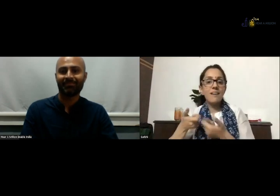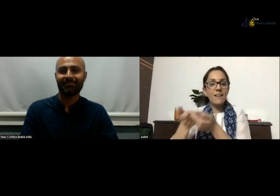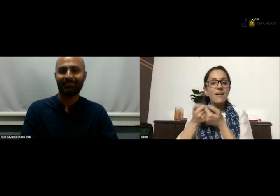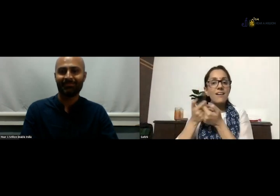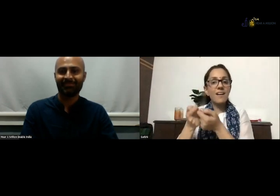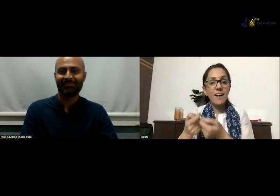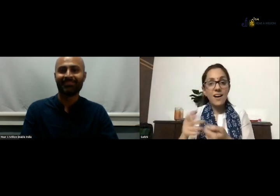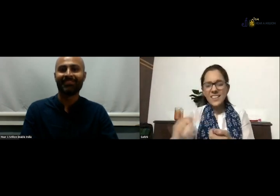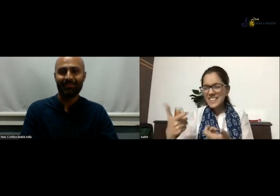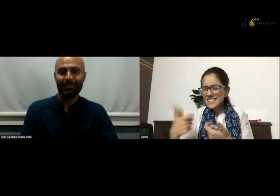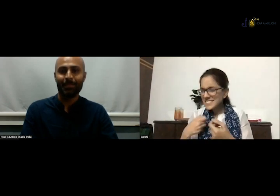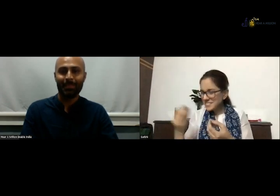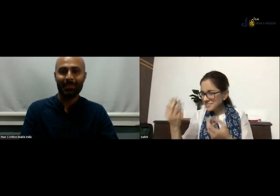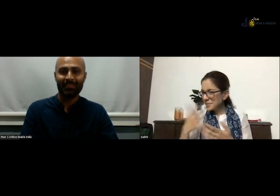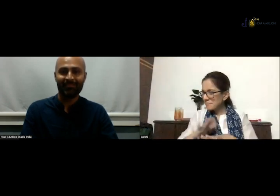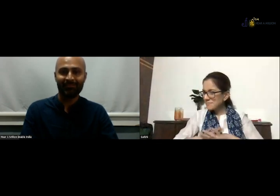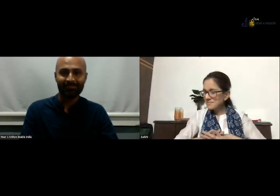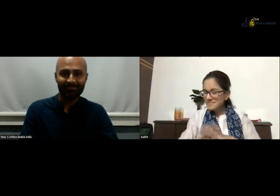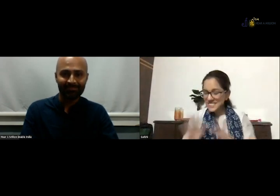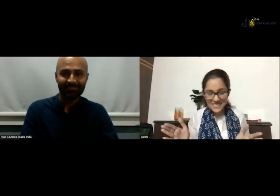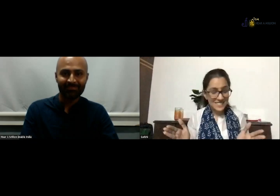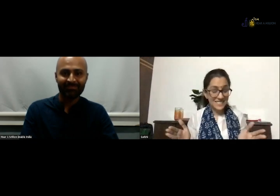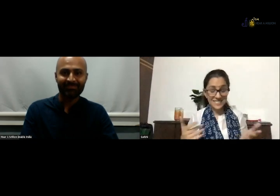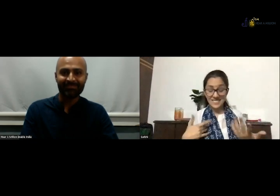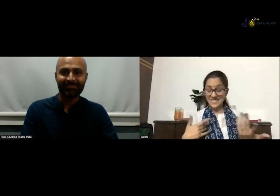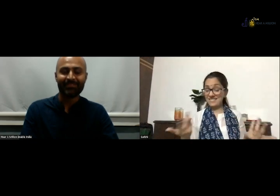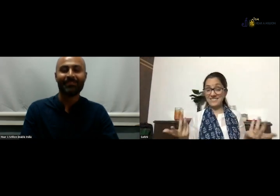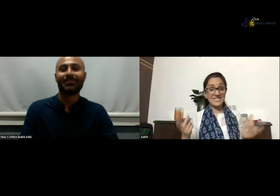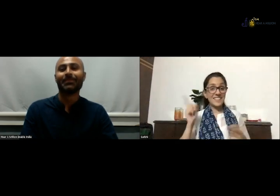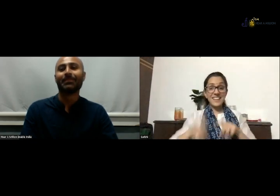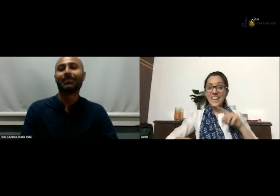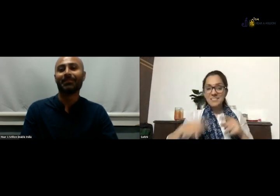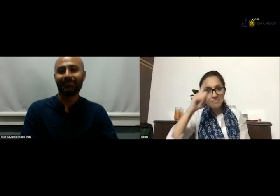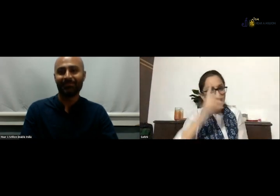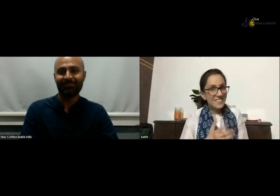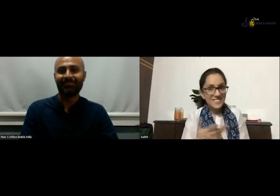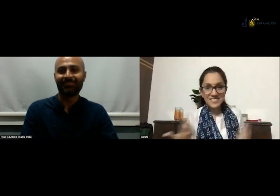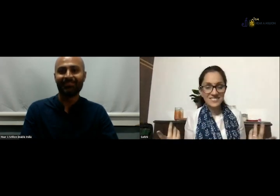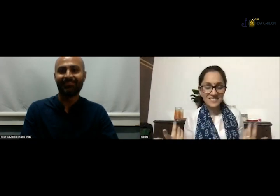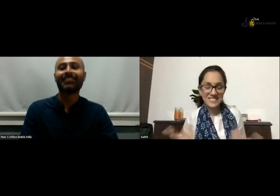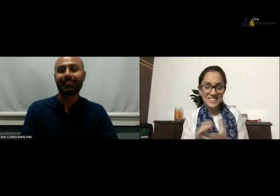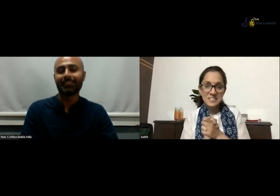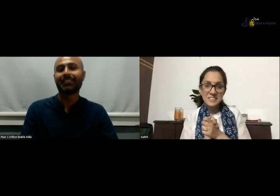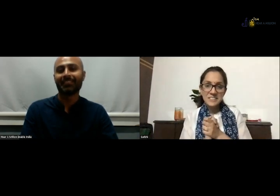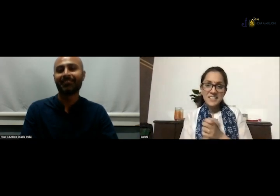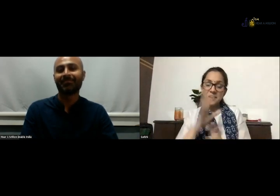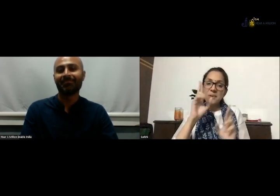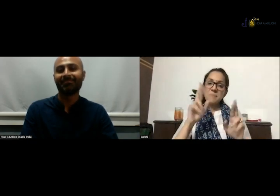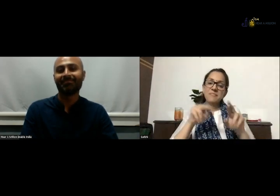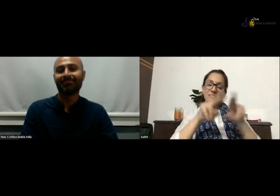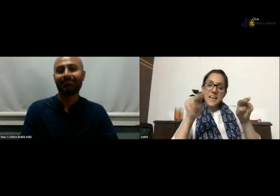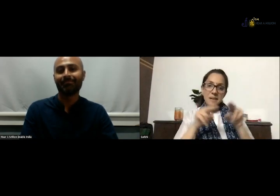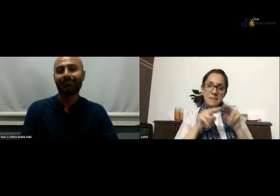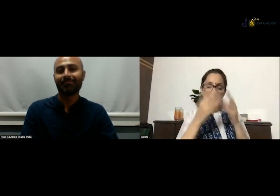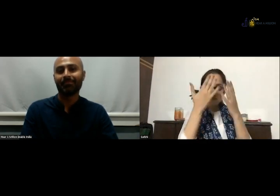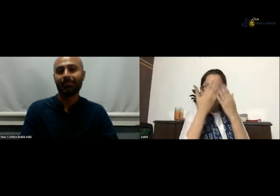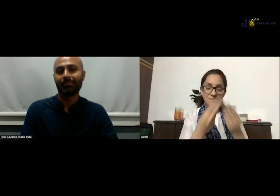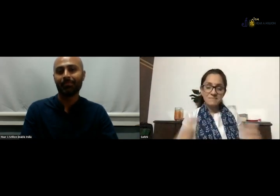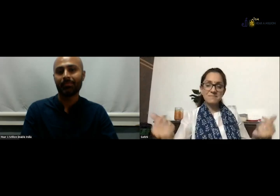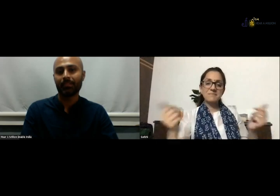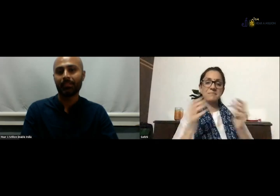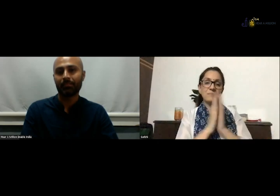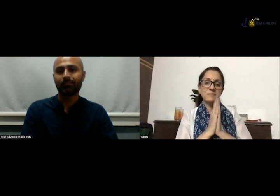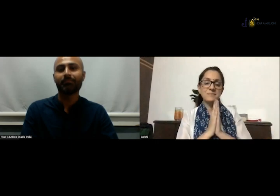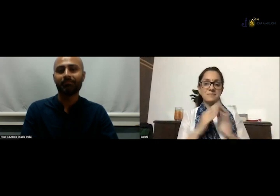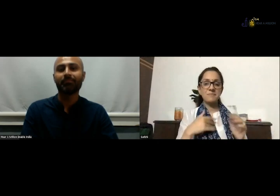and we discussed about so many things. Before that, we had chats. It was unacceptable. I mean, I couldn't believe